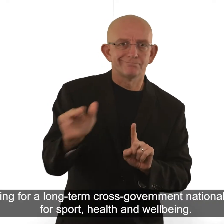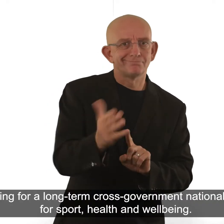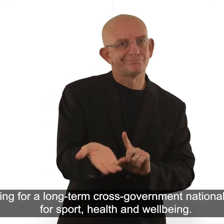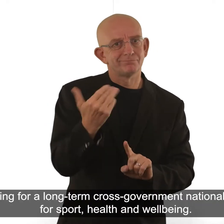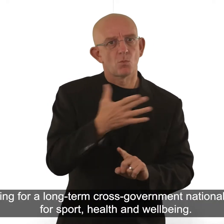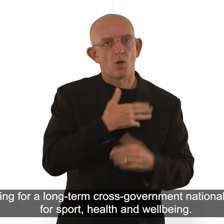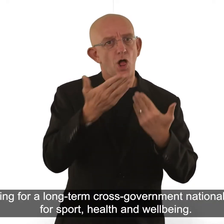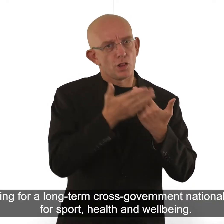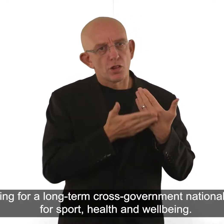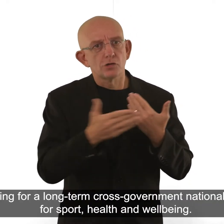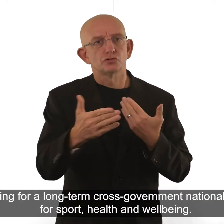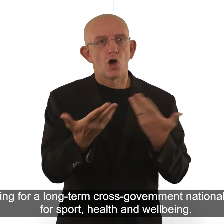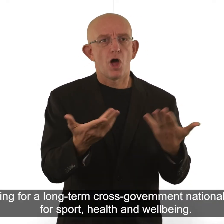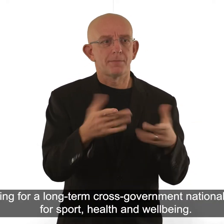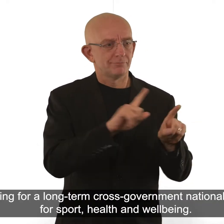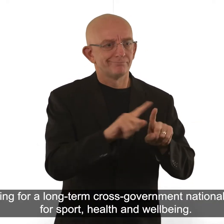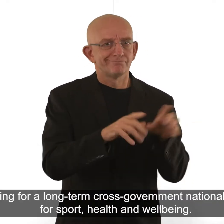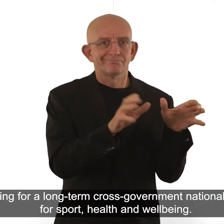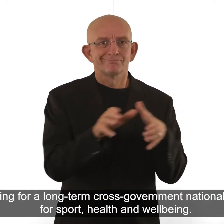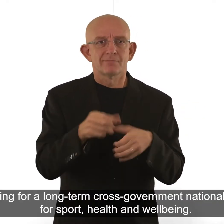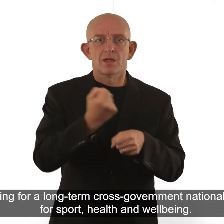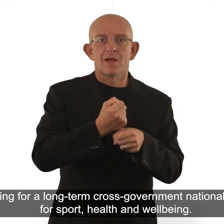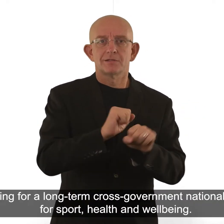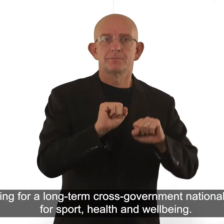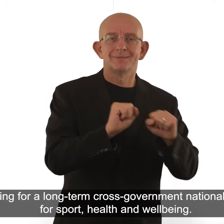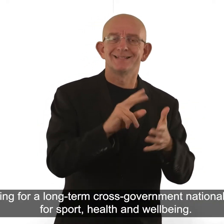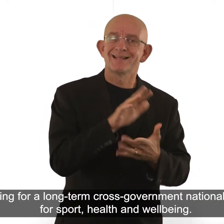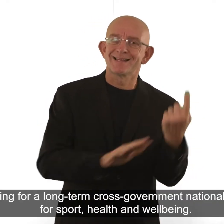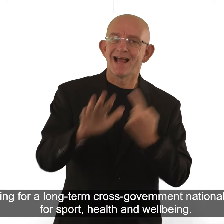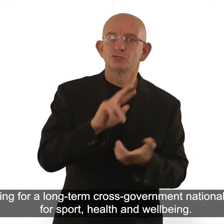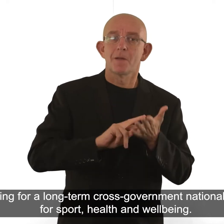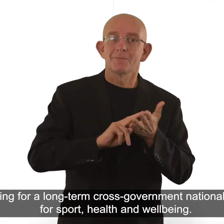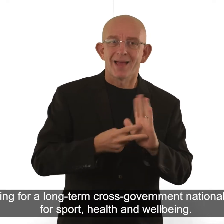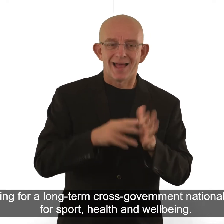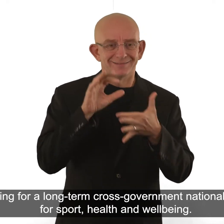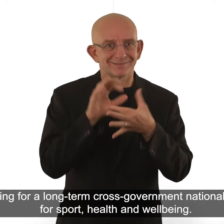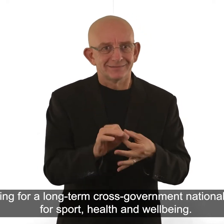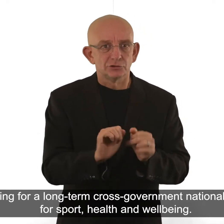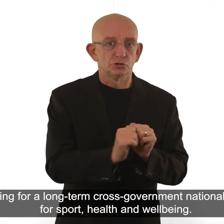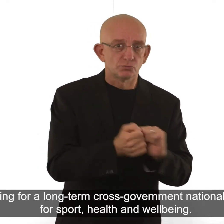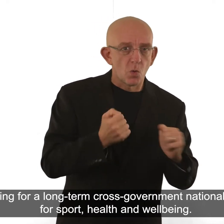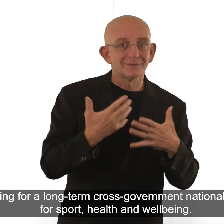calling for a long-term cross-government national plan for sport, health and wellbeing.